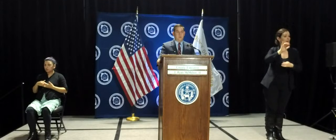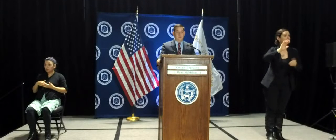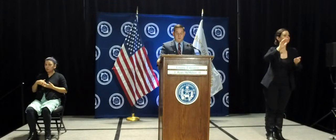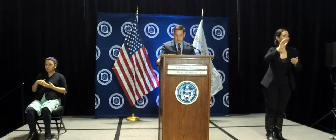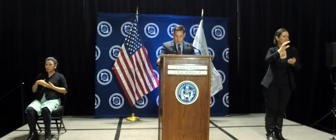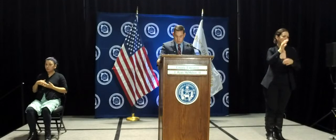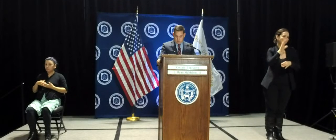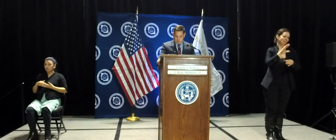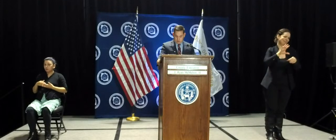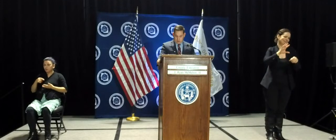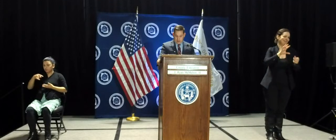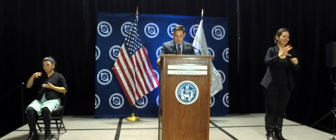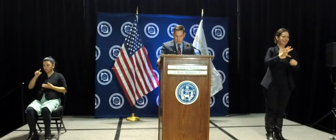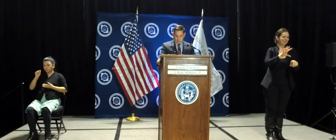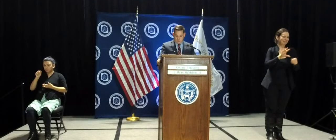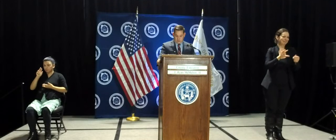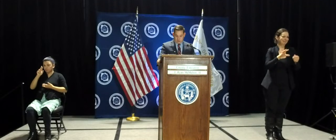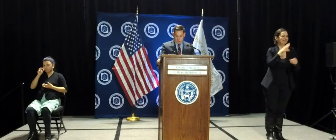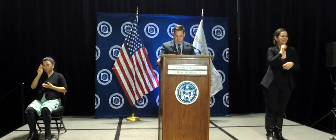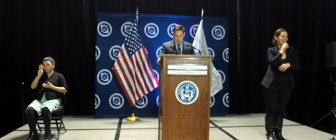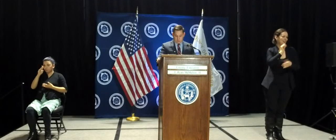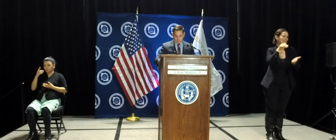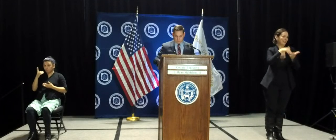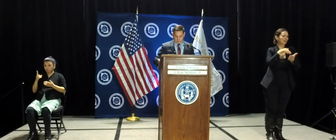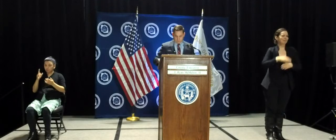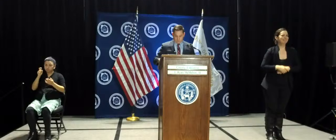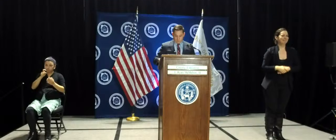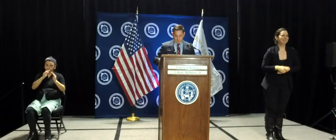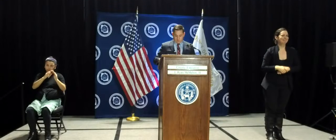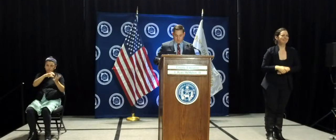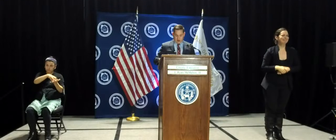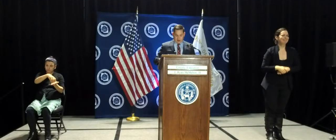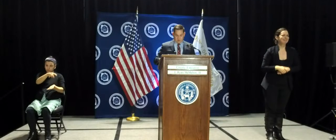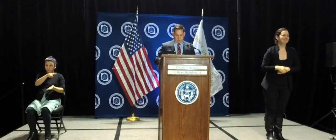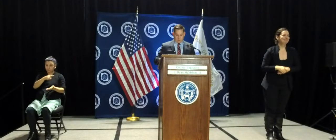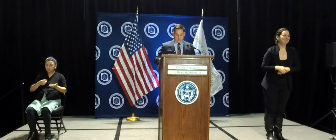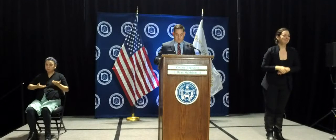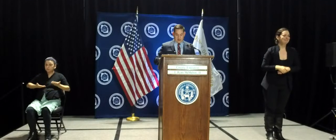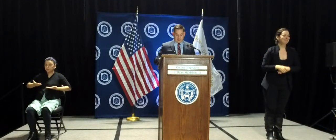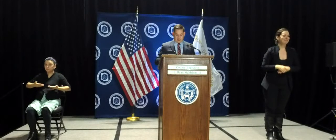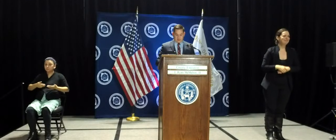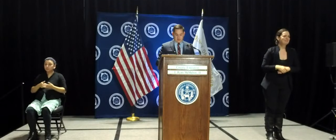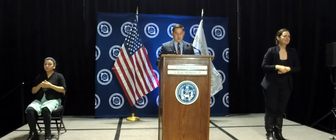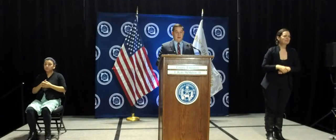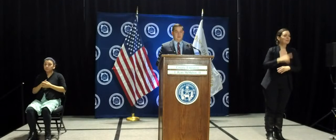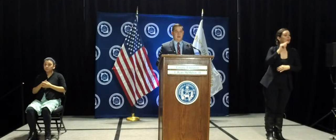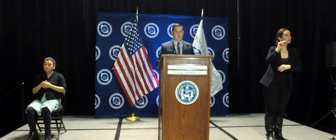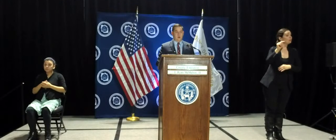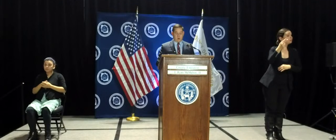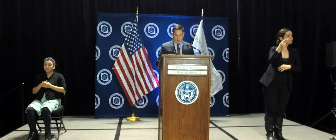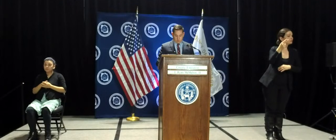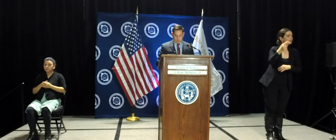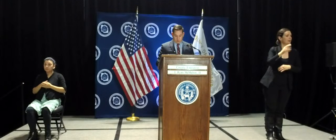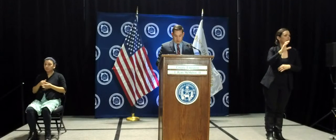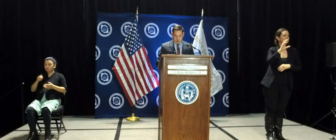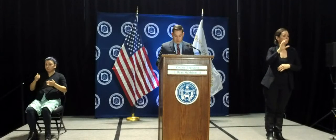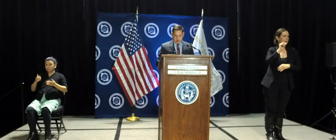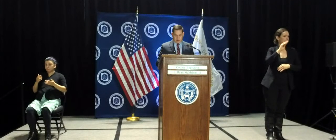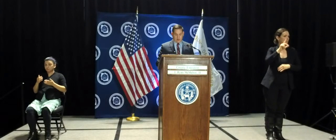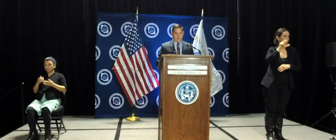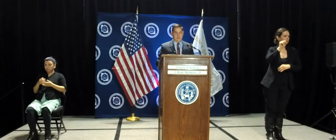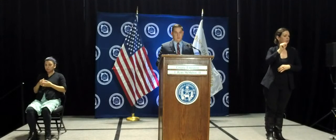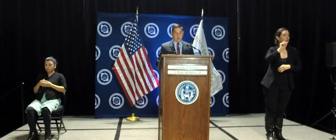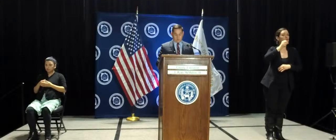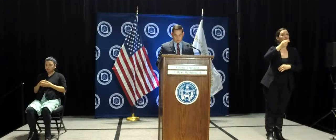in Baldwinsville, the Canton Woods Senior Center. Friday, we will be back at Salina Town Hall